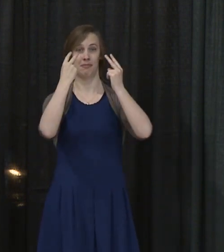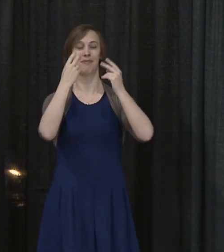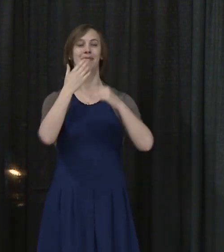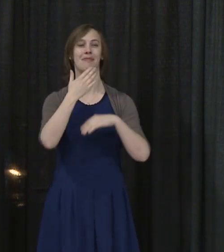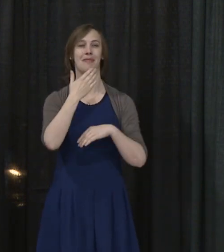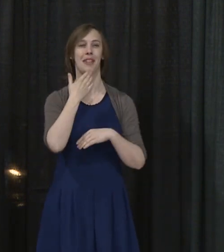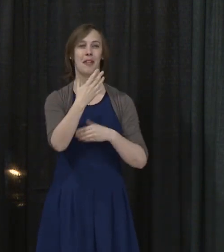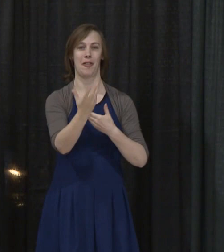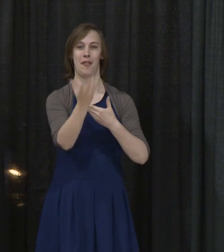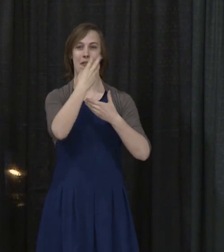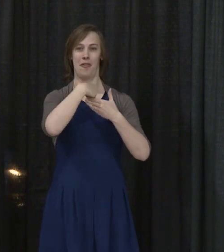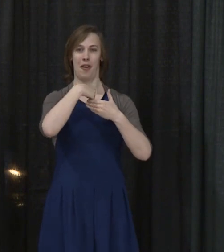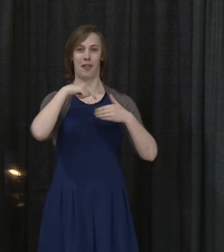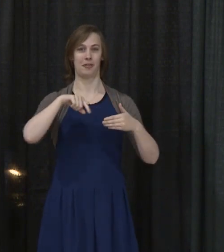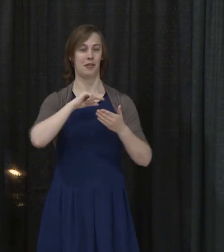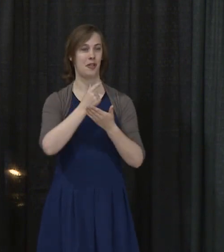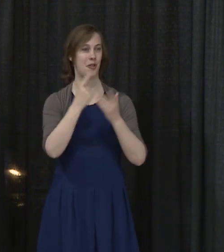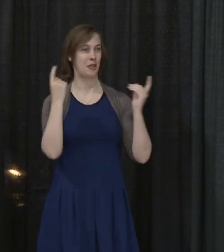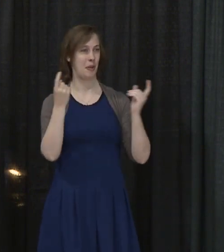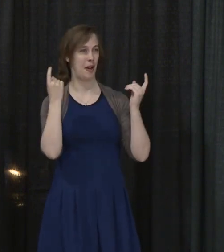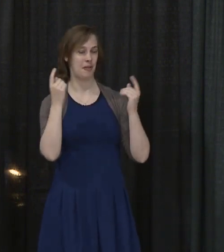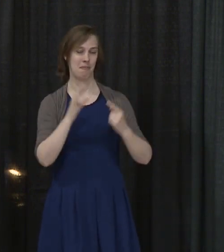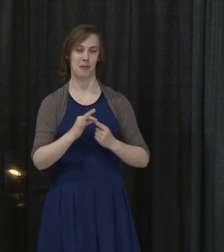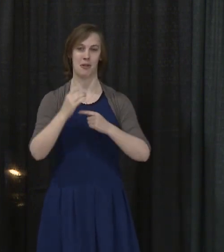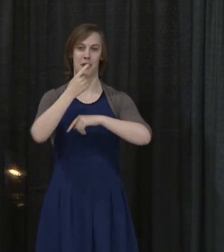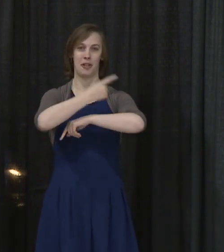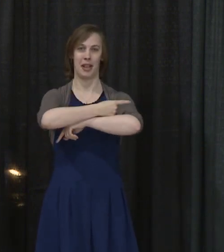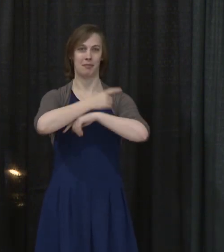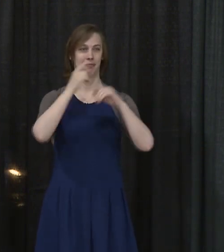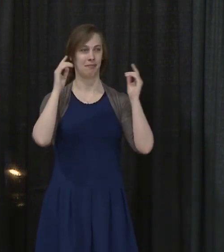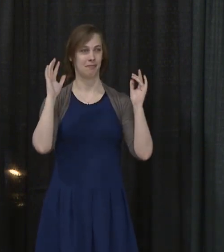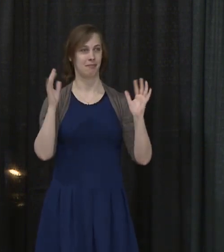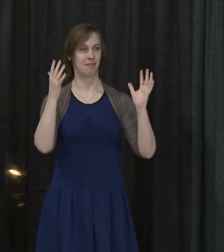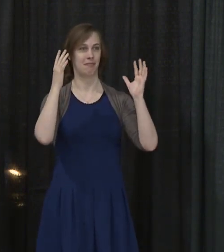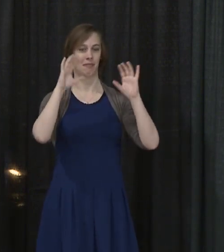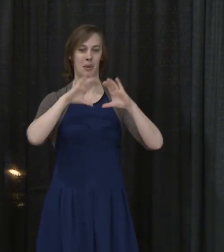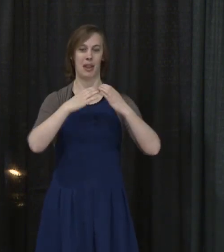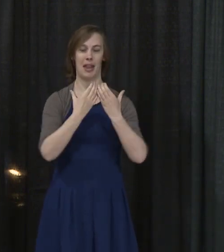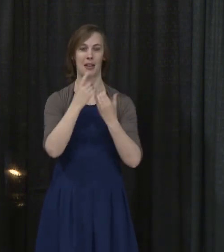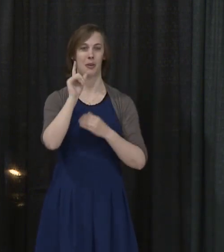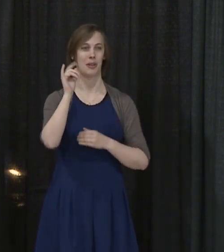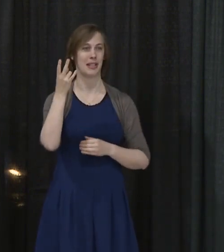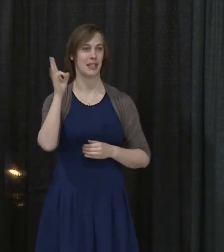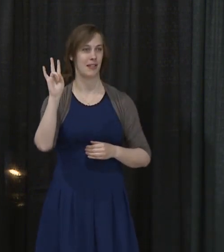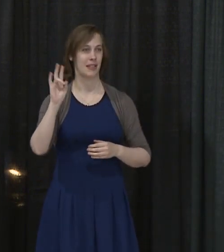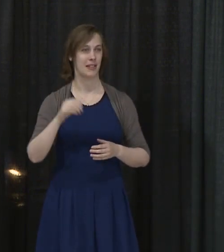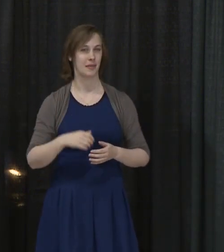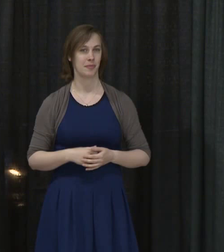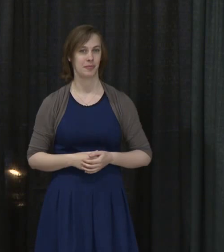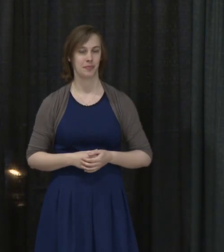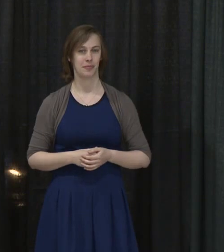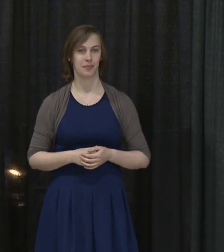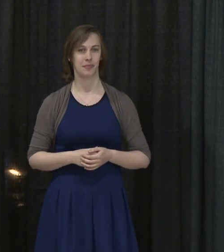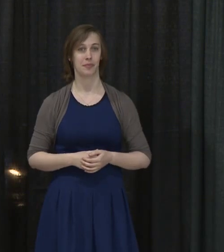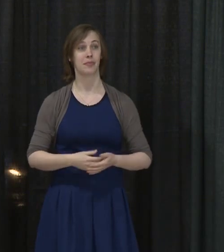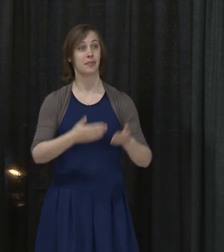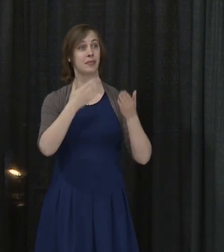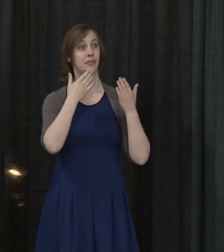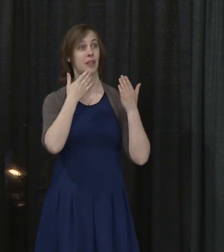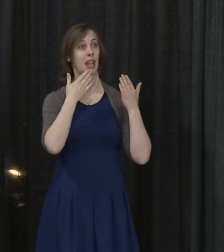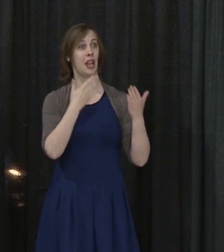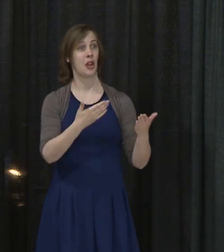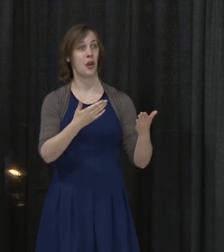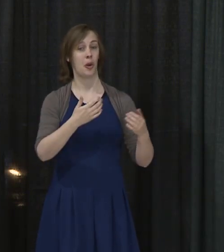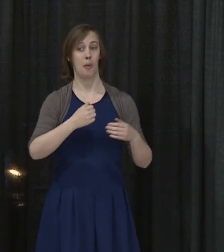for being part of this very special day as we celebrate the class of 2017. Thank you to our Piper Ed Coleman for